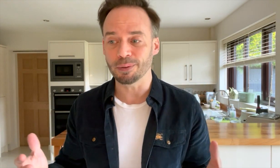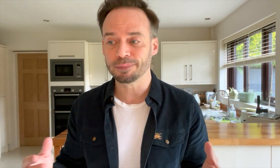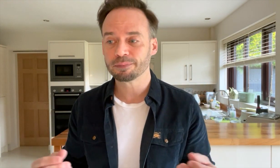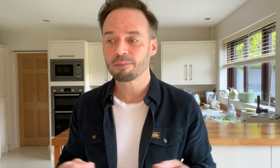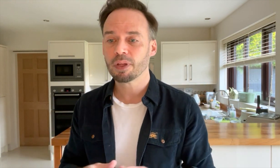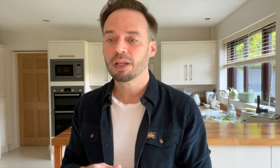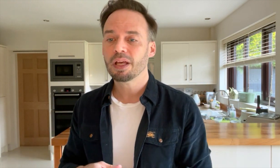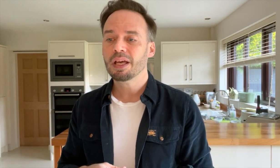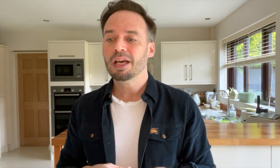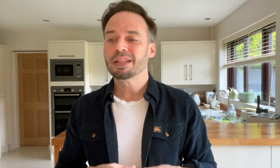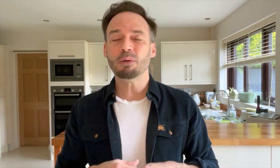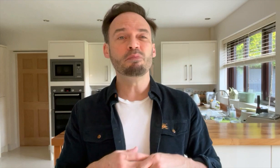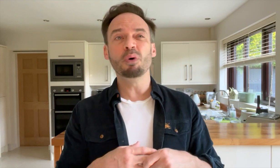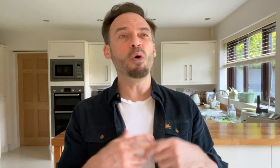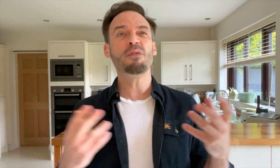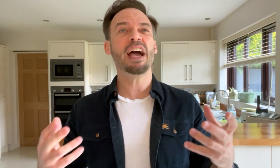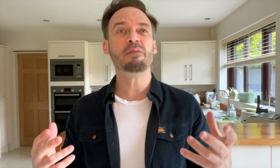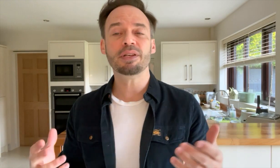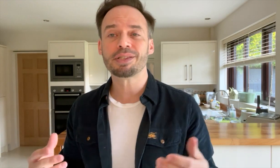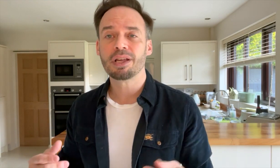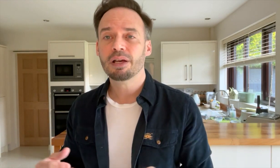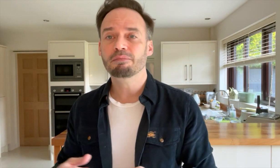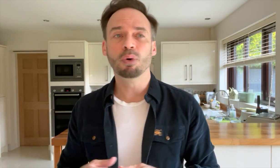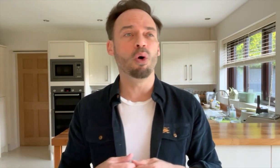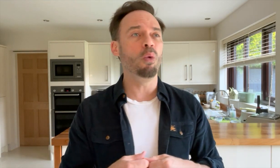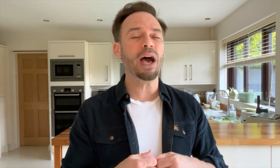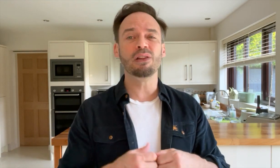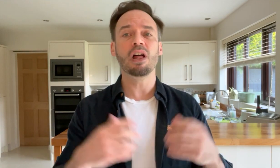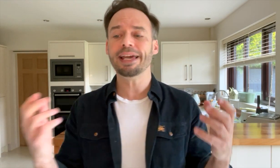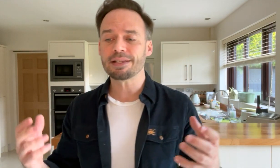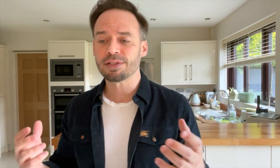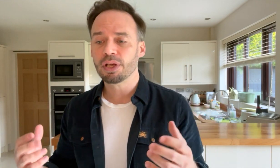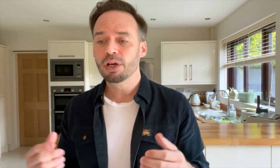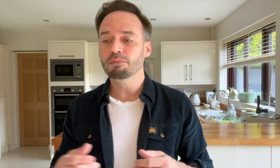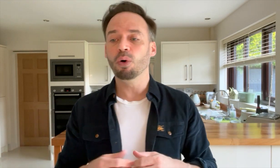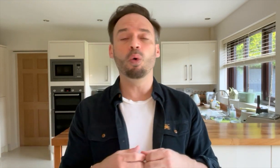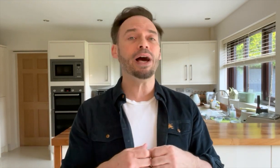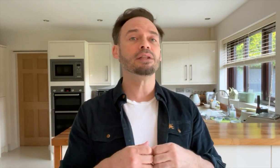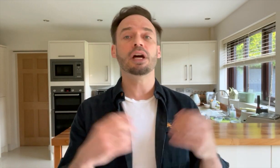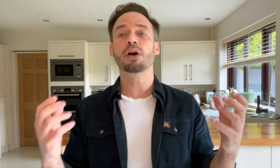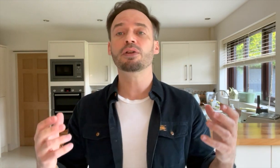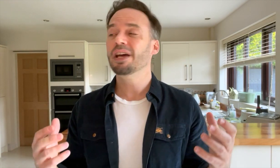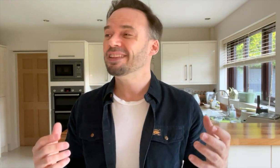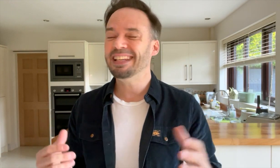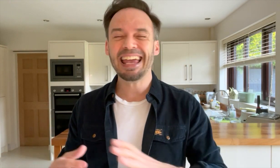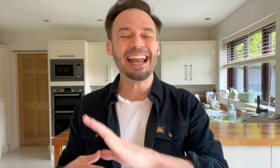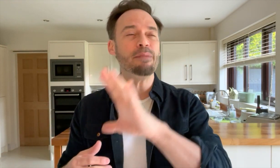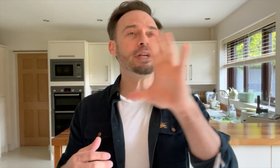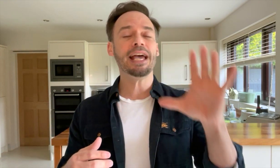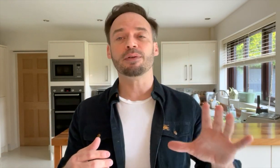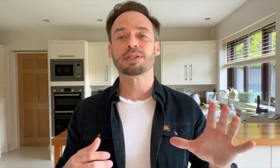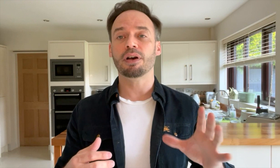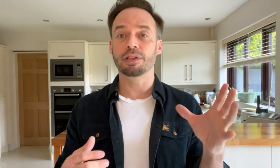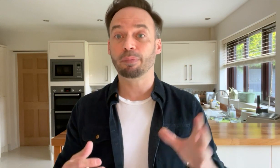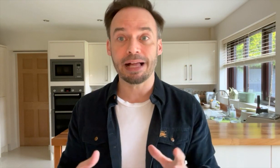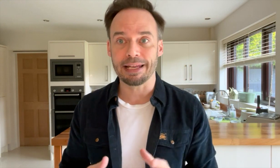they were more famous more well-liked more well-known than anybody else on the planet